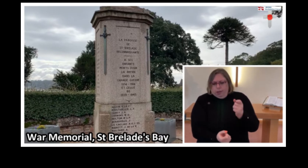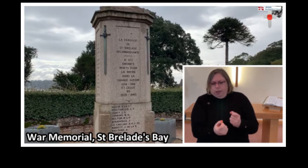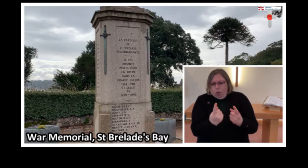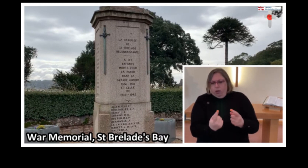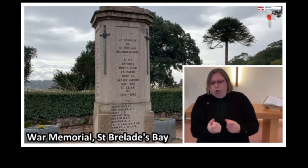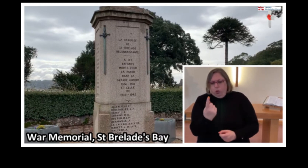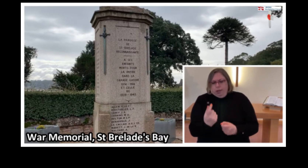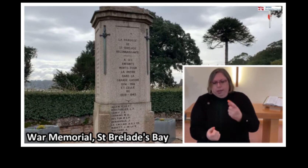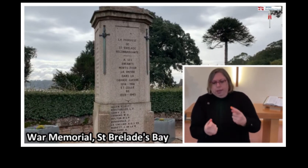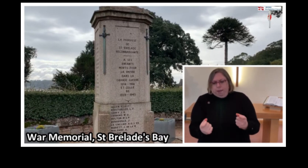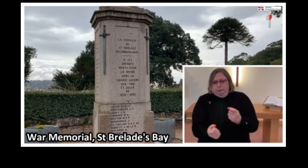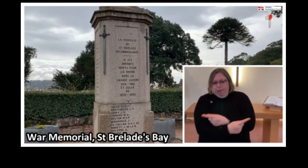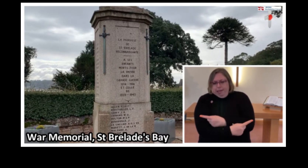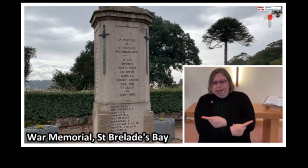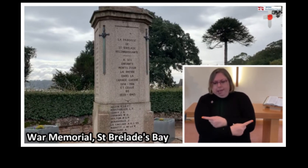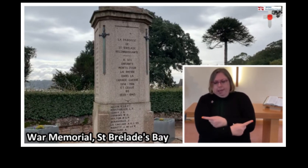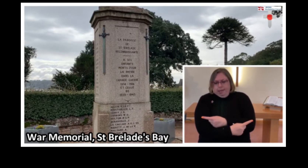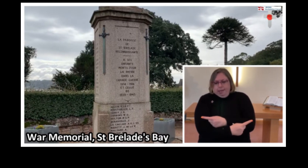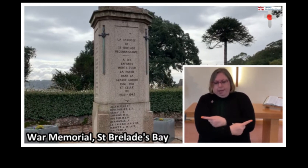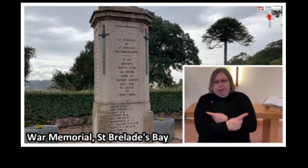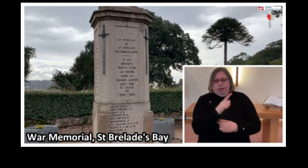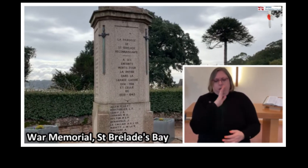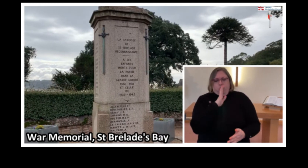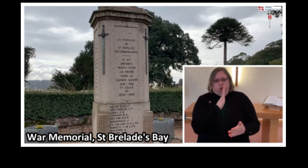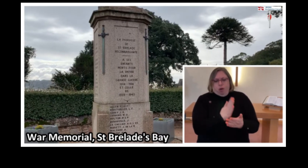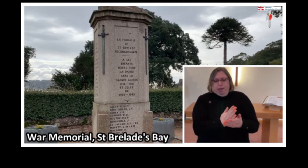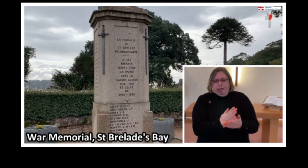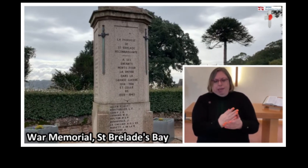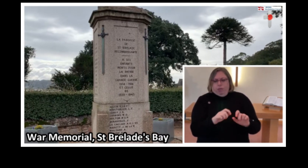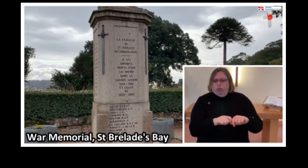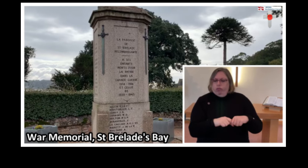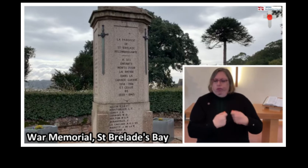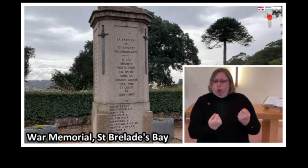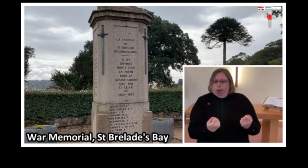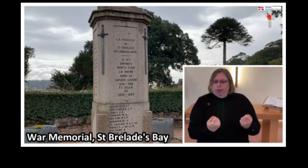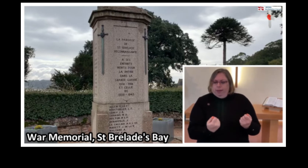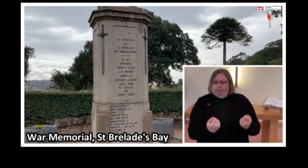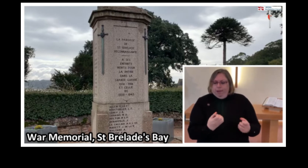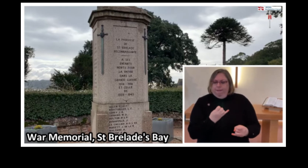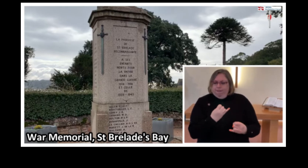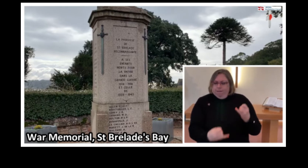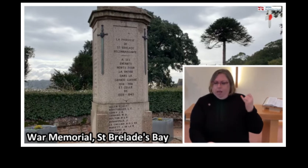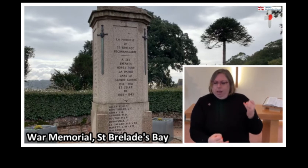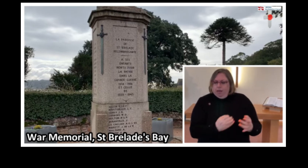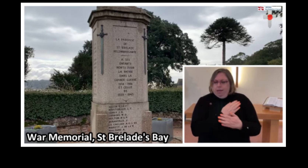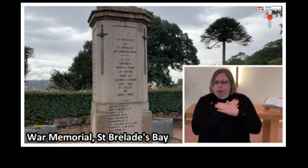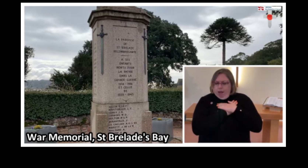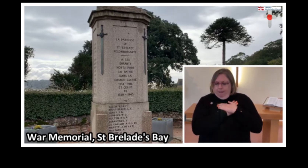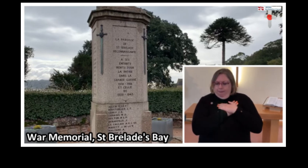the promises we have broken and our failure to love.